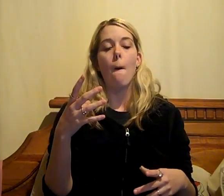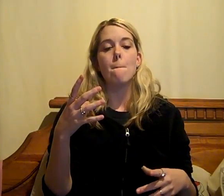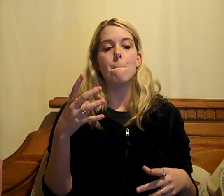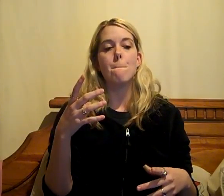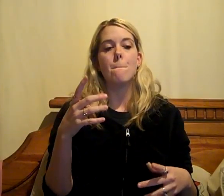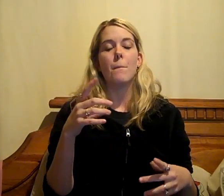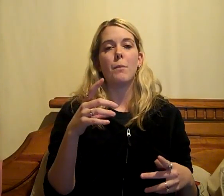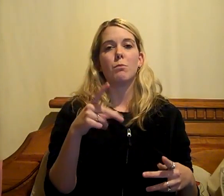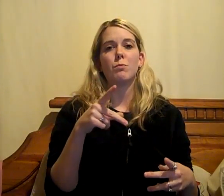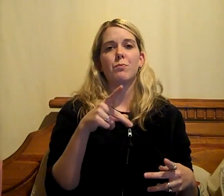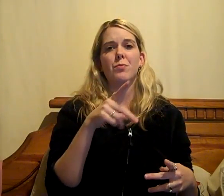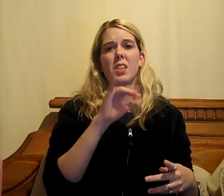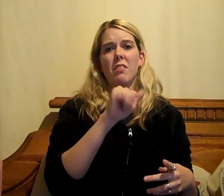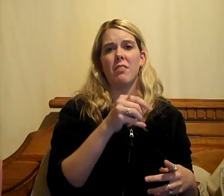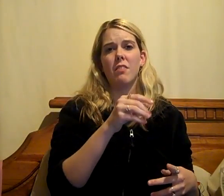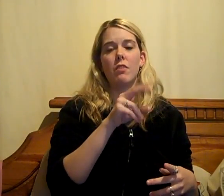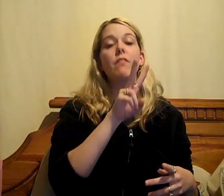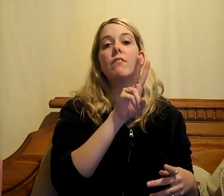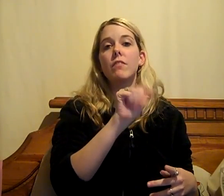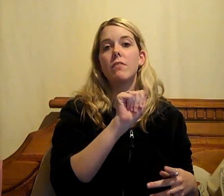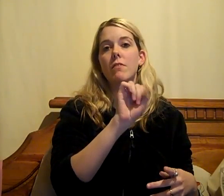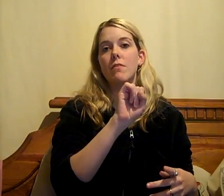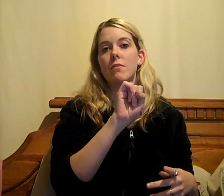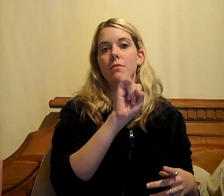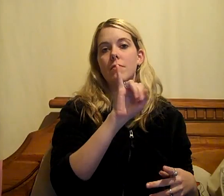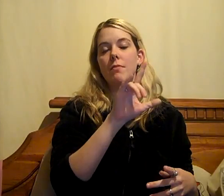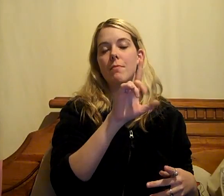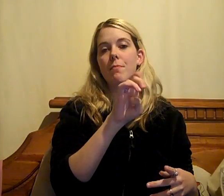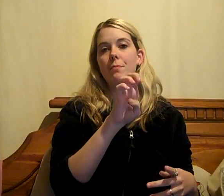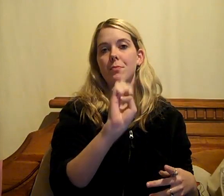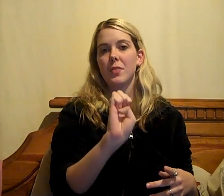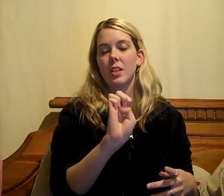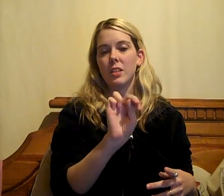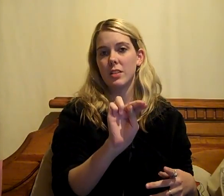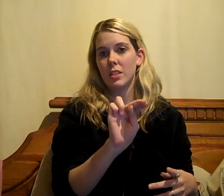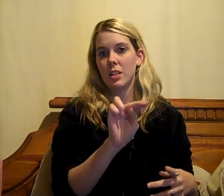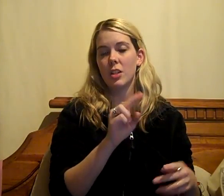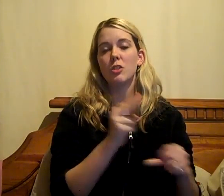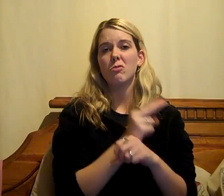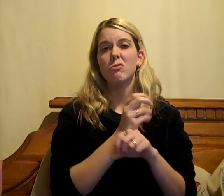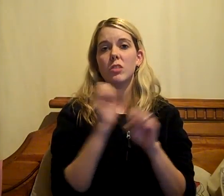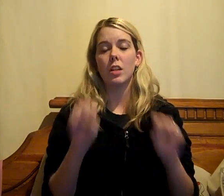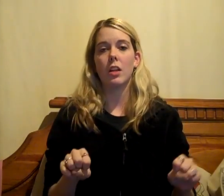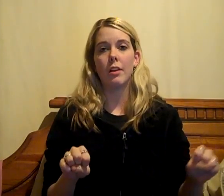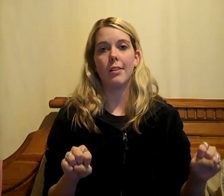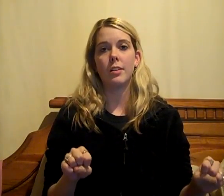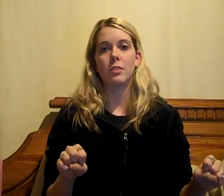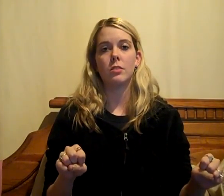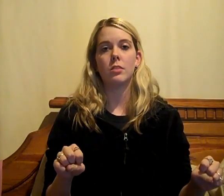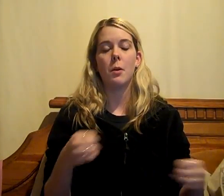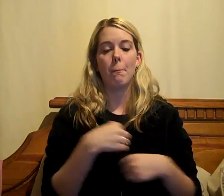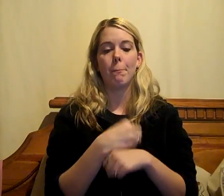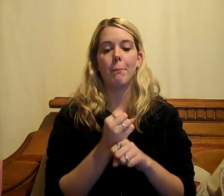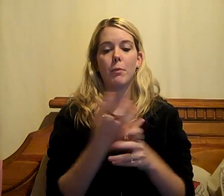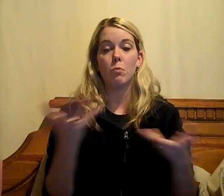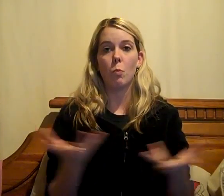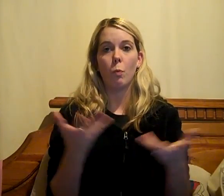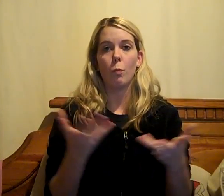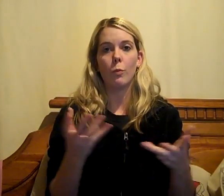add food coloring to Vaseline, stir it up good. And again, I recommend you don't put equal parts or it'll end up